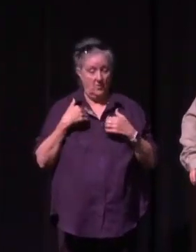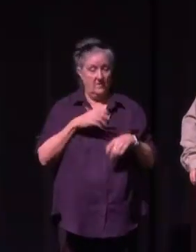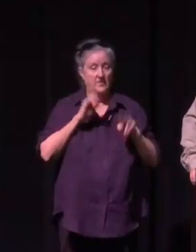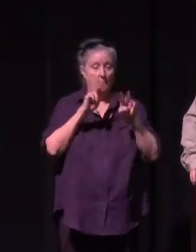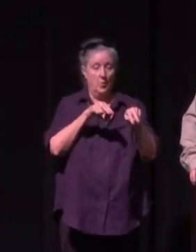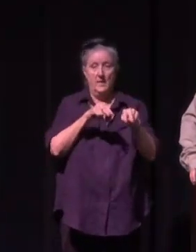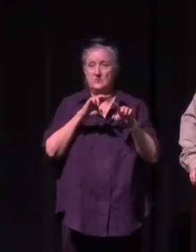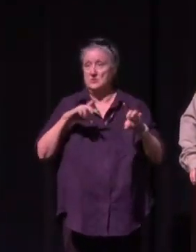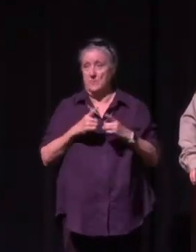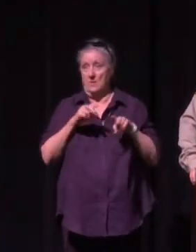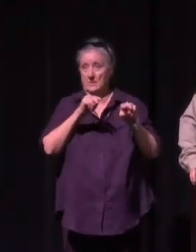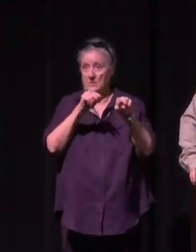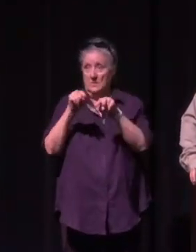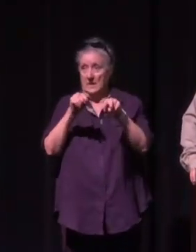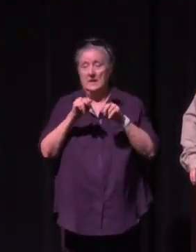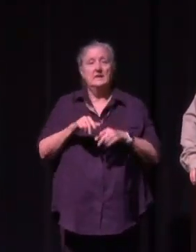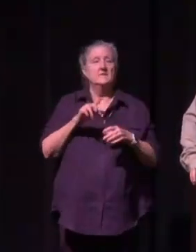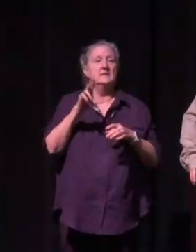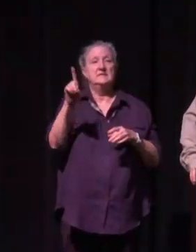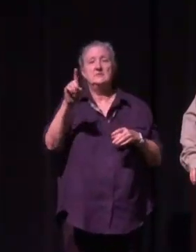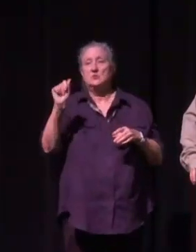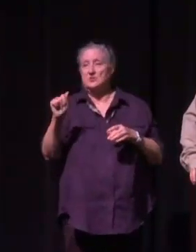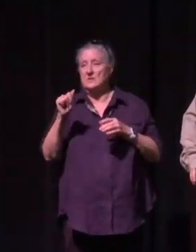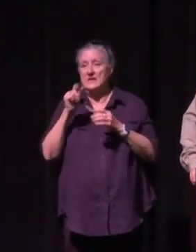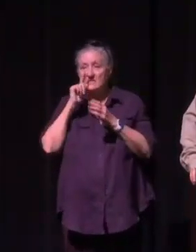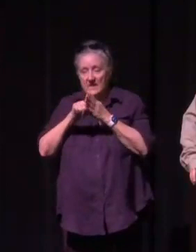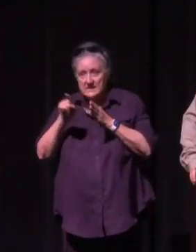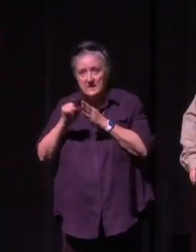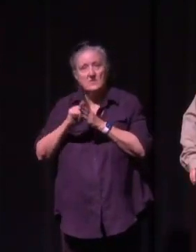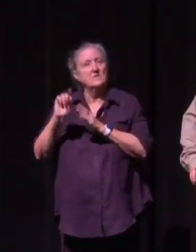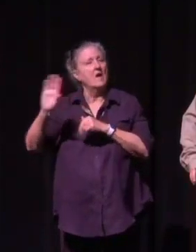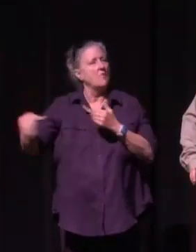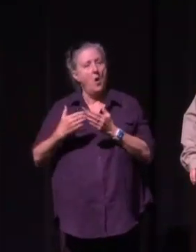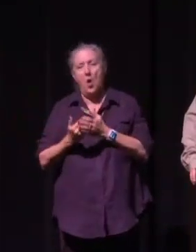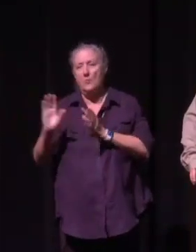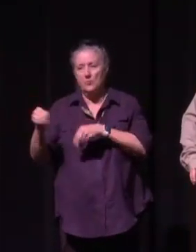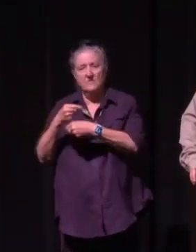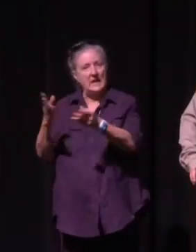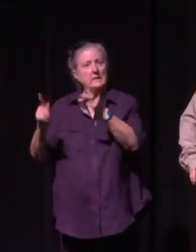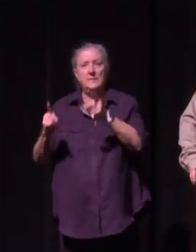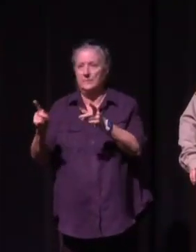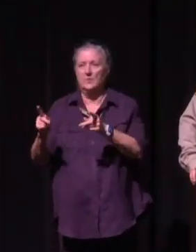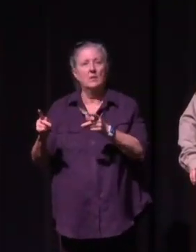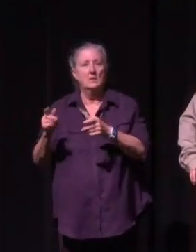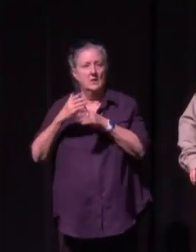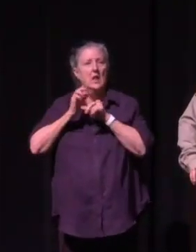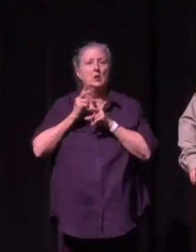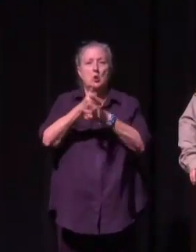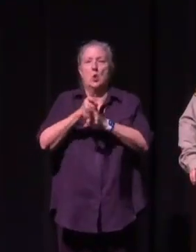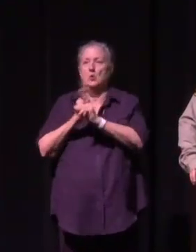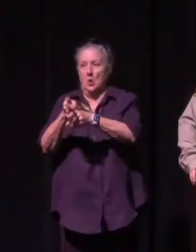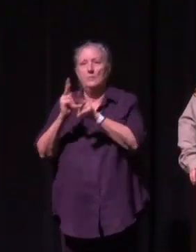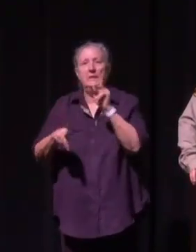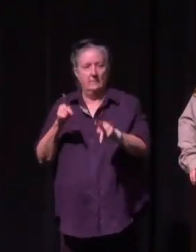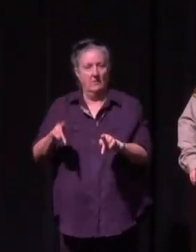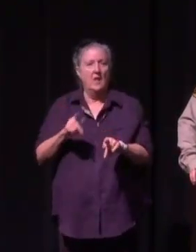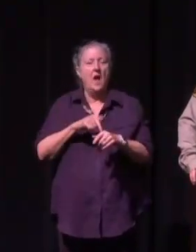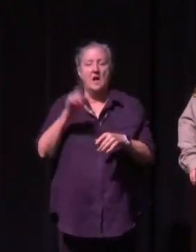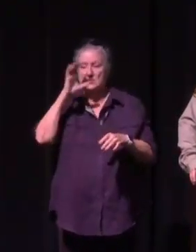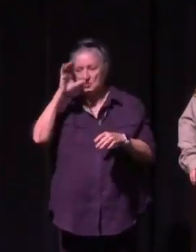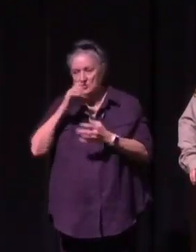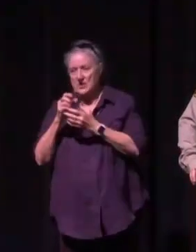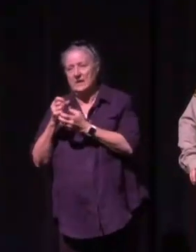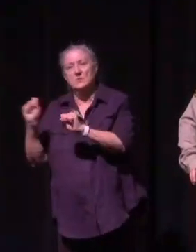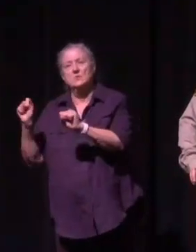probation department, the district attorney investigators have all provided people, our search and rescue team,